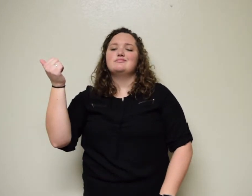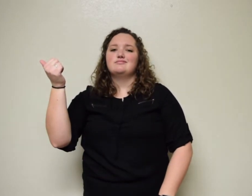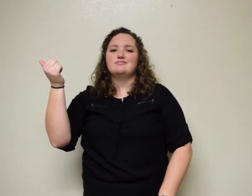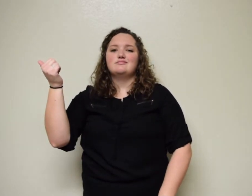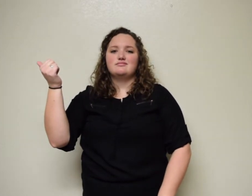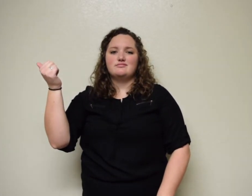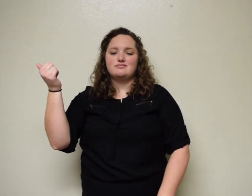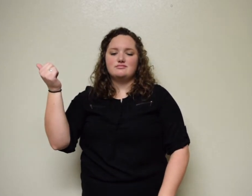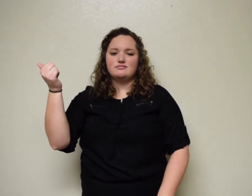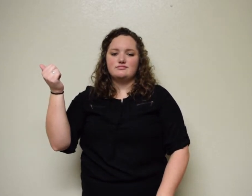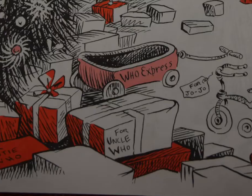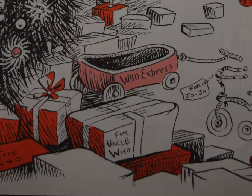go